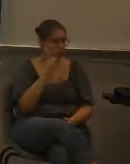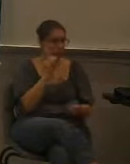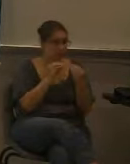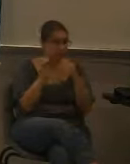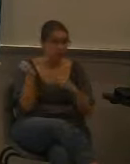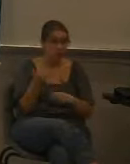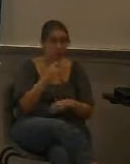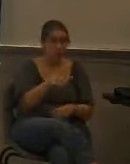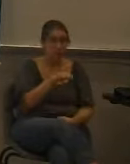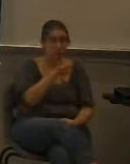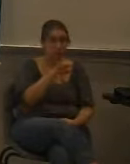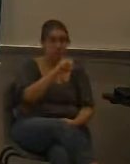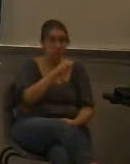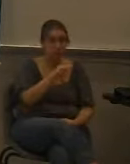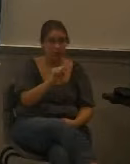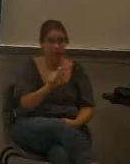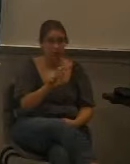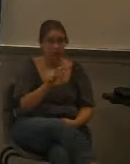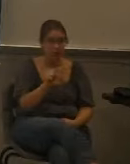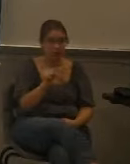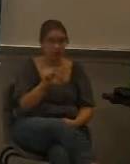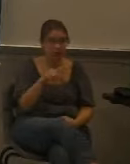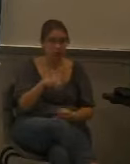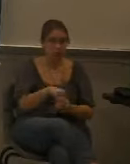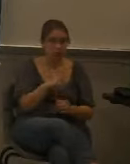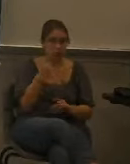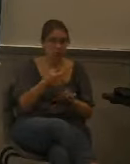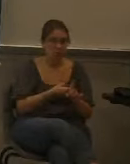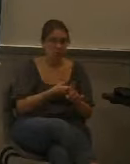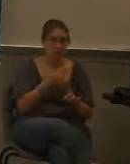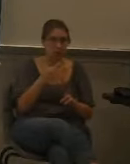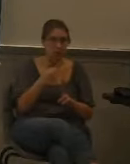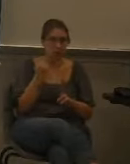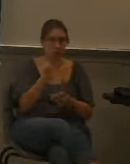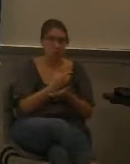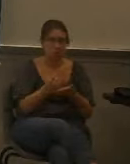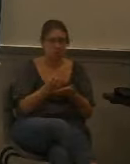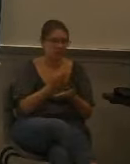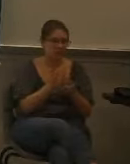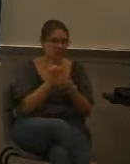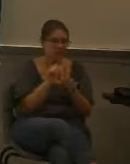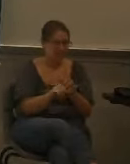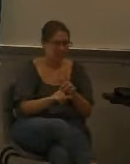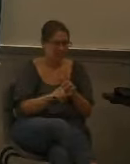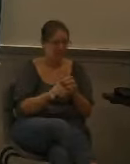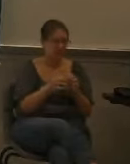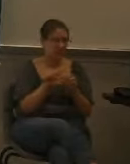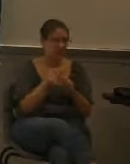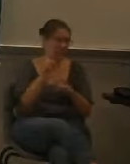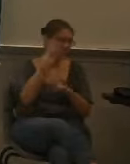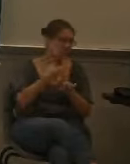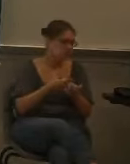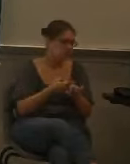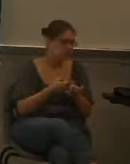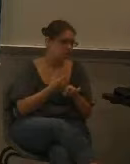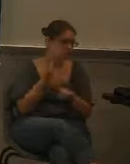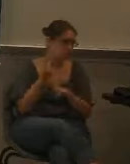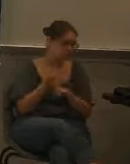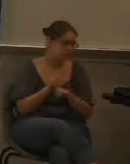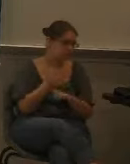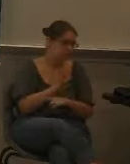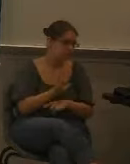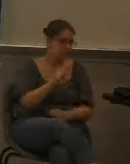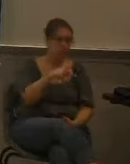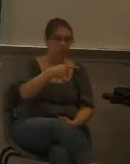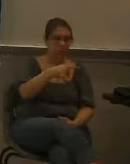that biomass in a month or a week or something like that, more like a month probably or two. So